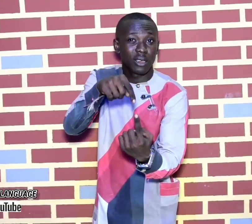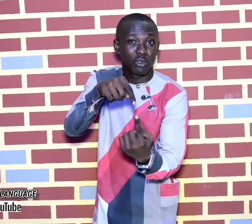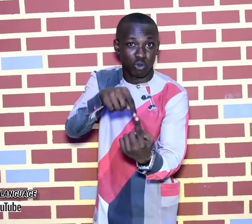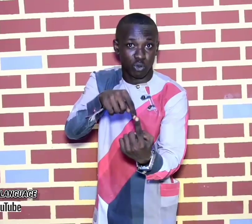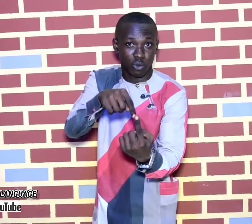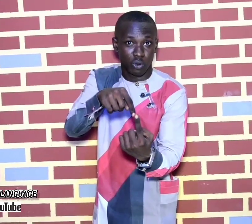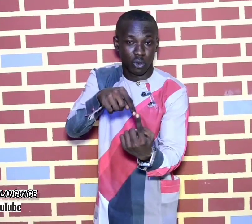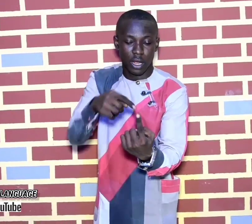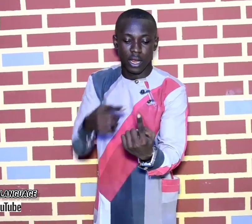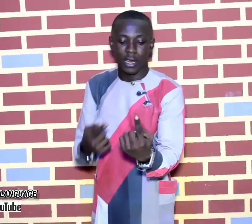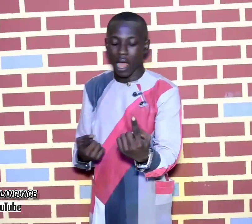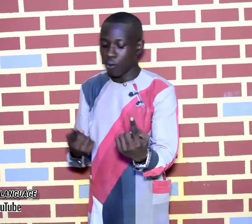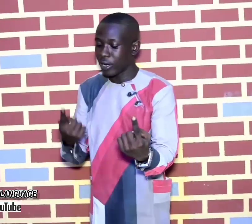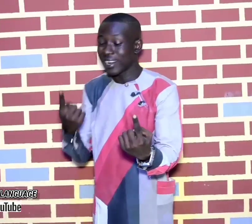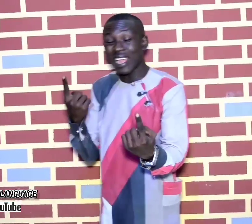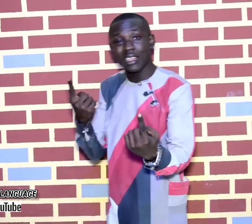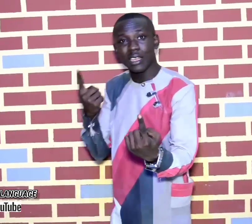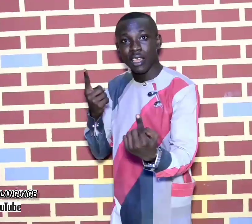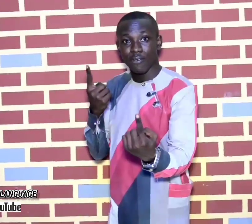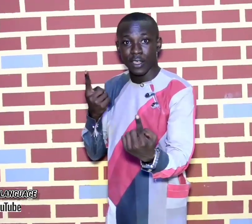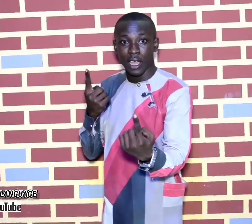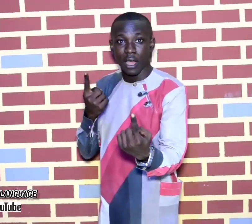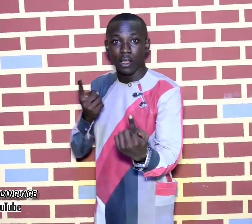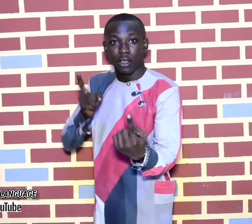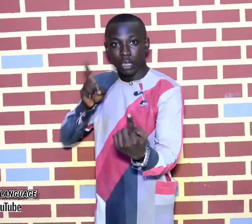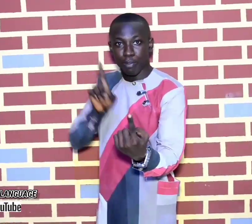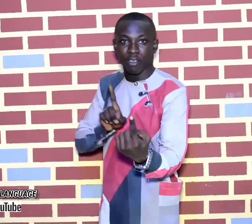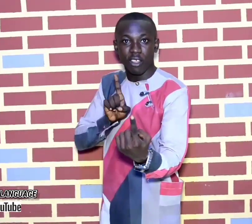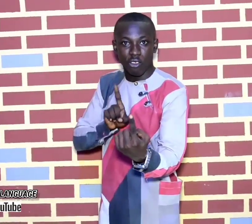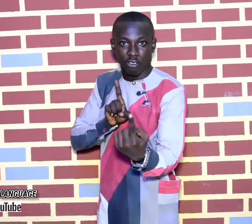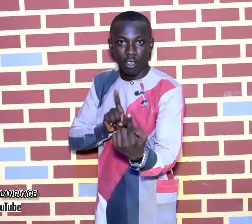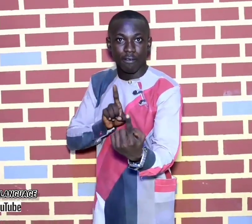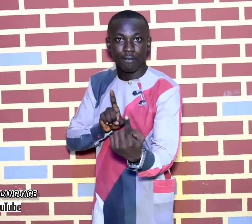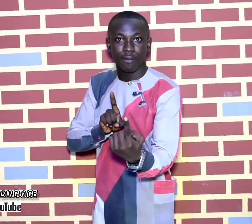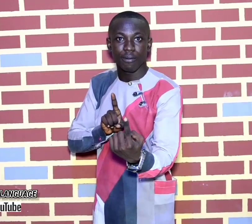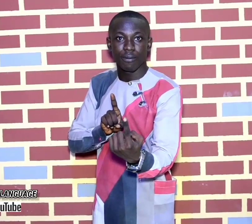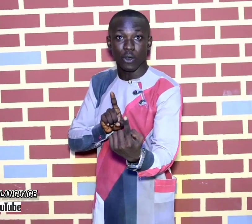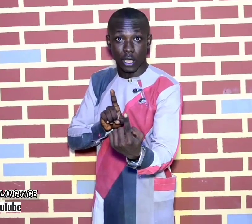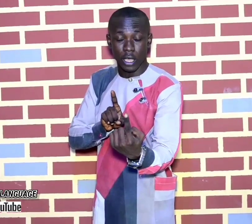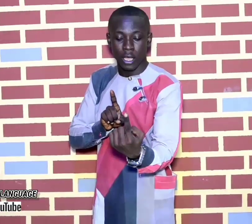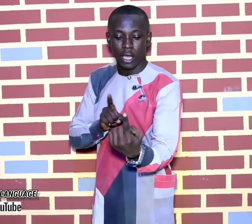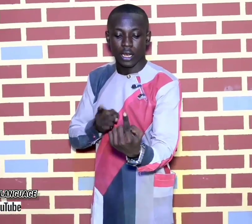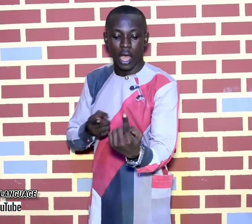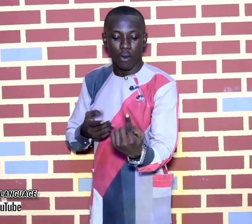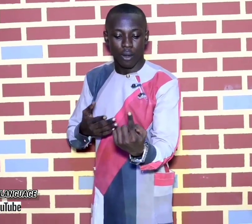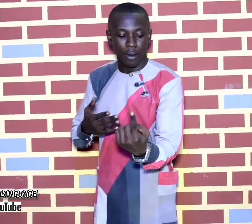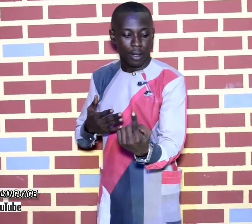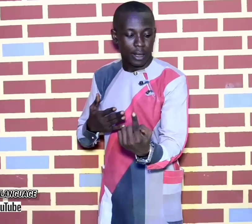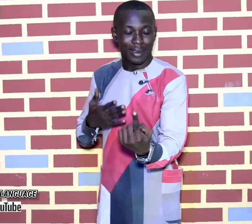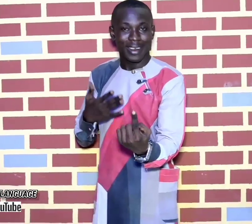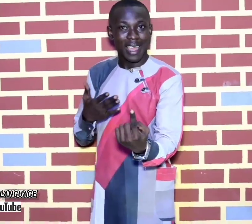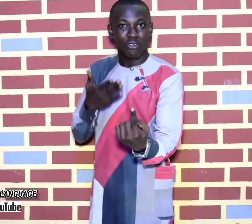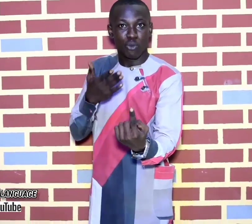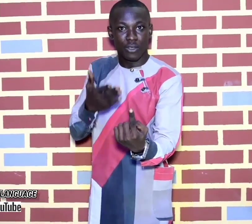to. Now, the right index finger represents yourself. Okay? Now, nice to meet